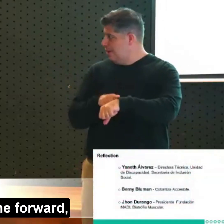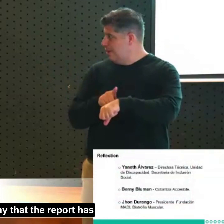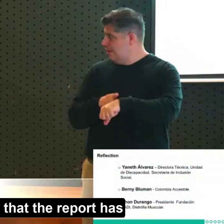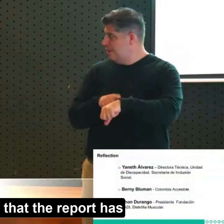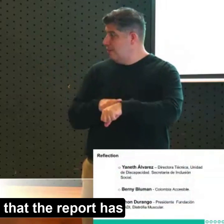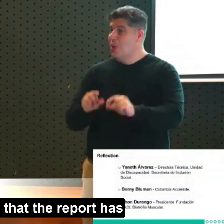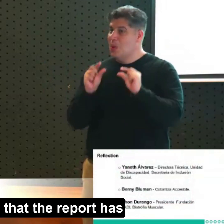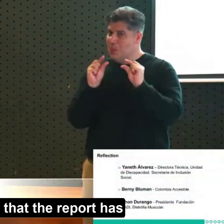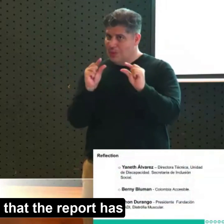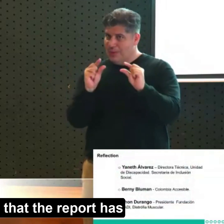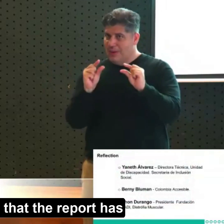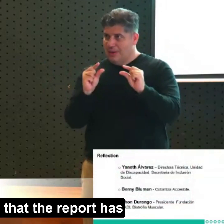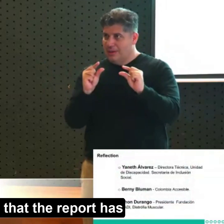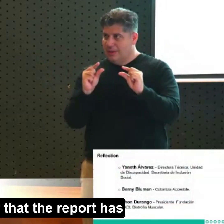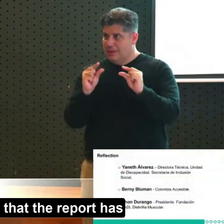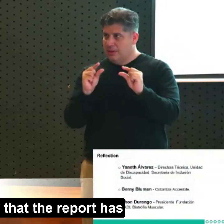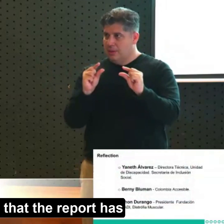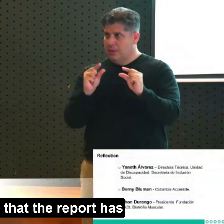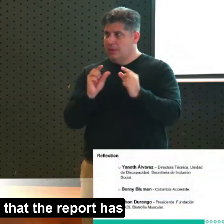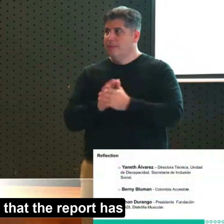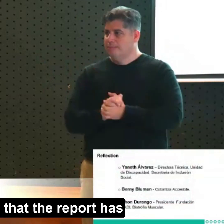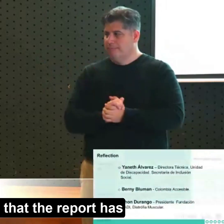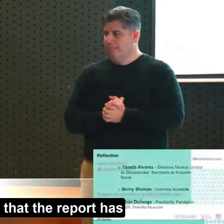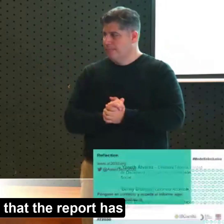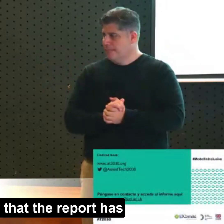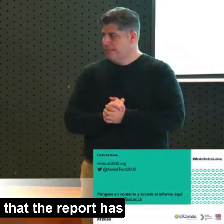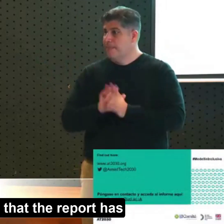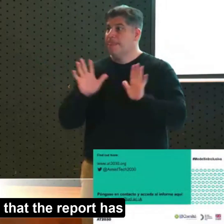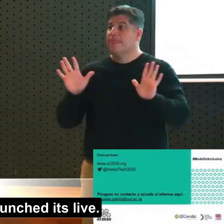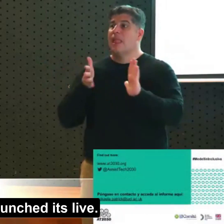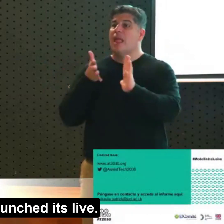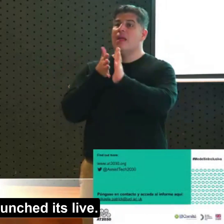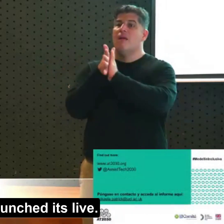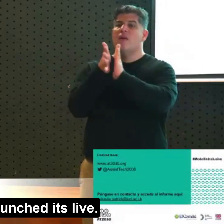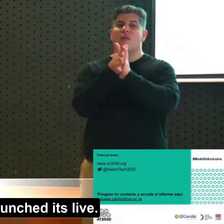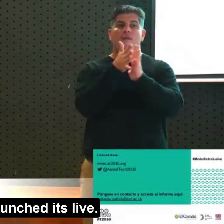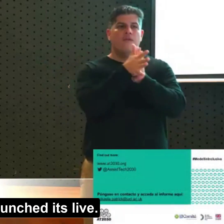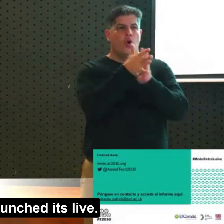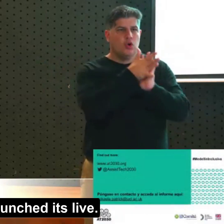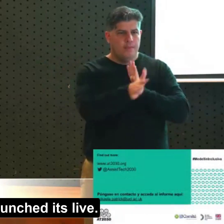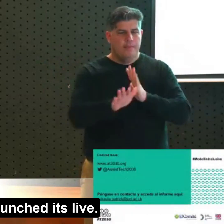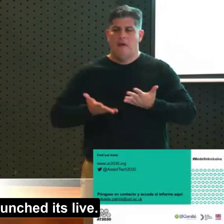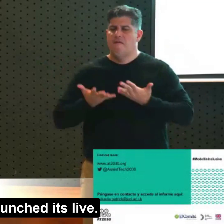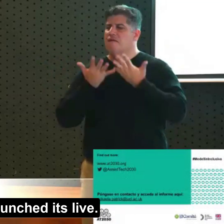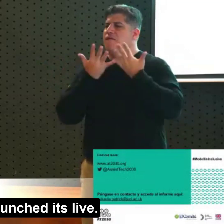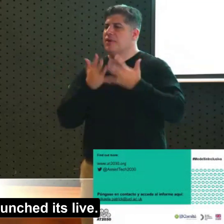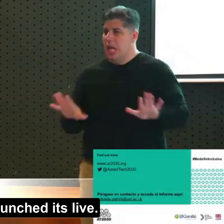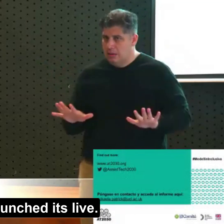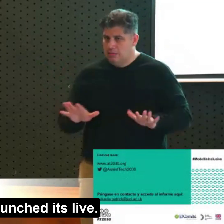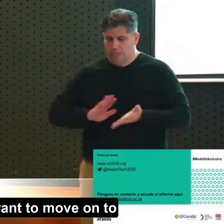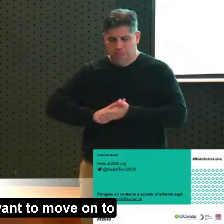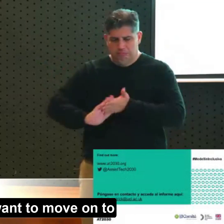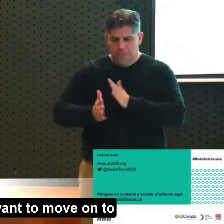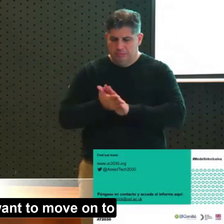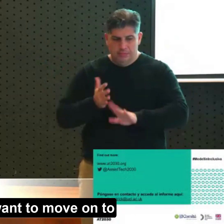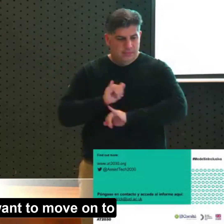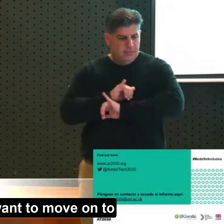time forward, we can say that the report has been launched. It's